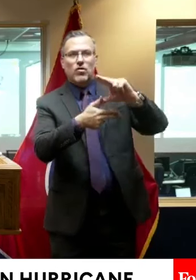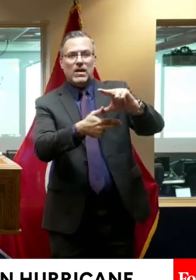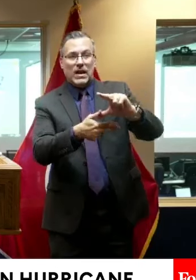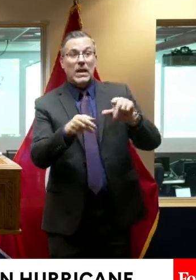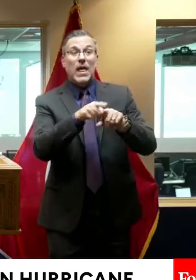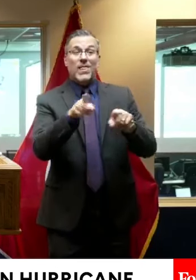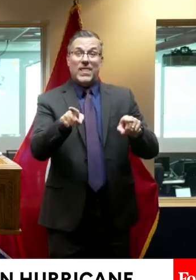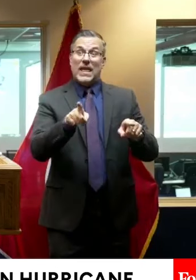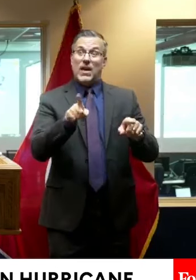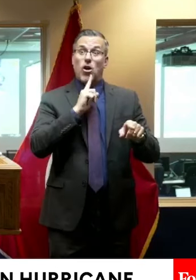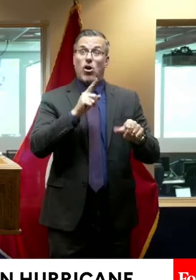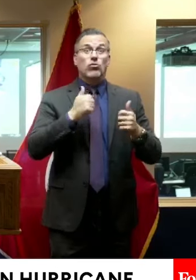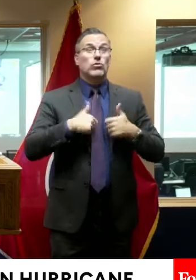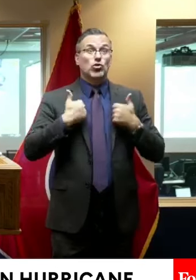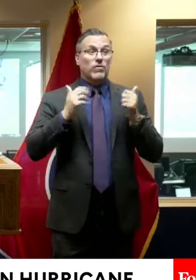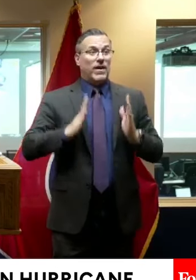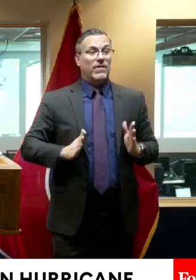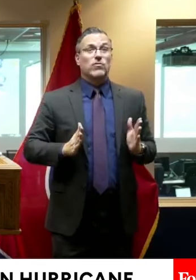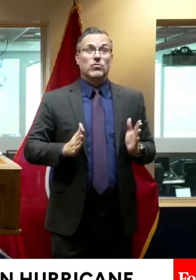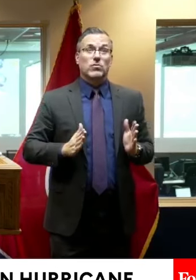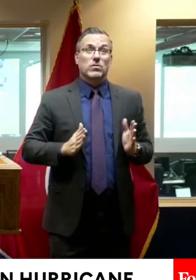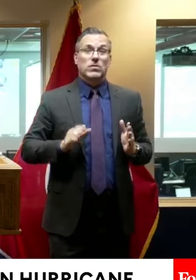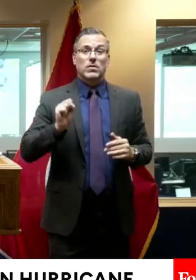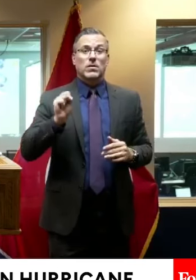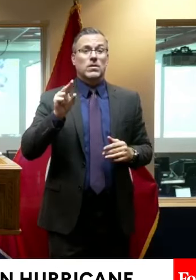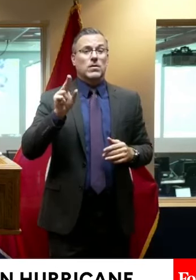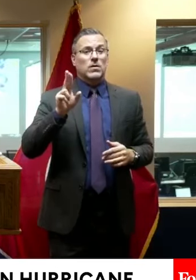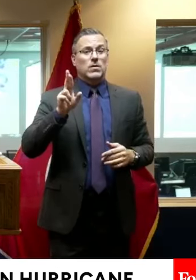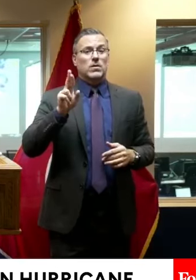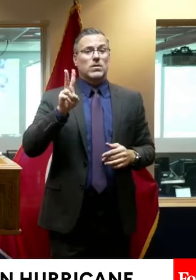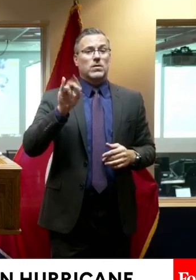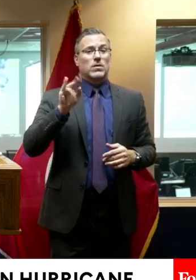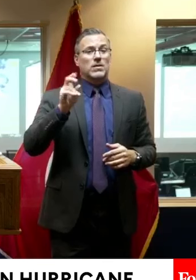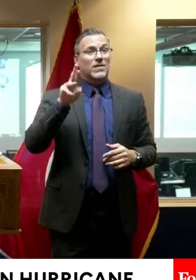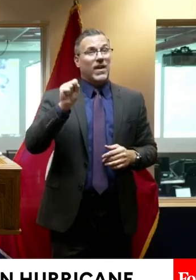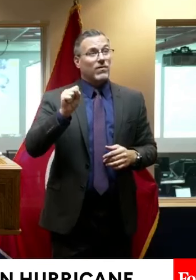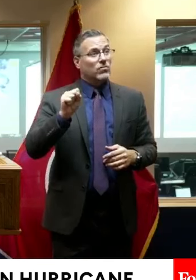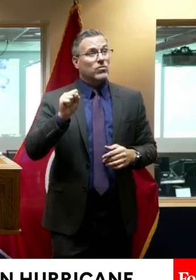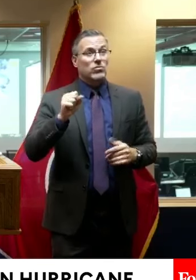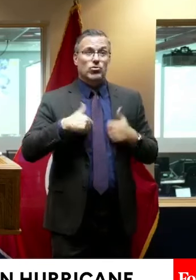survivors of whatever they have survived, financial ruin,